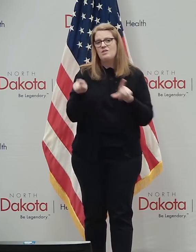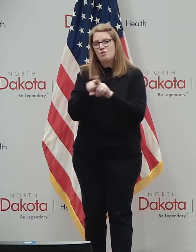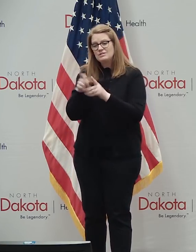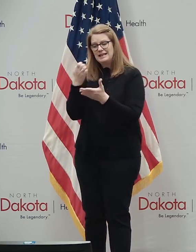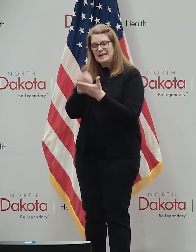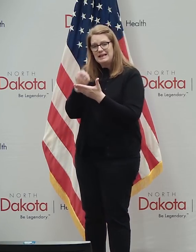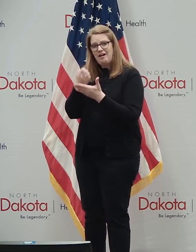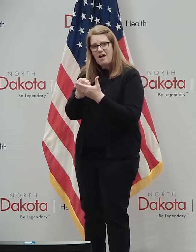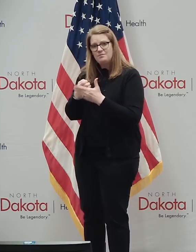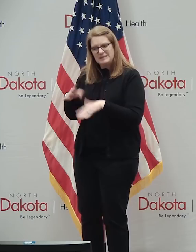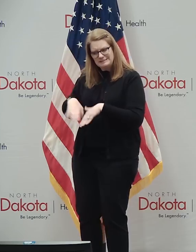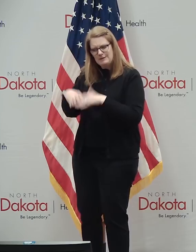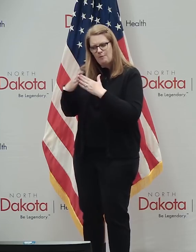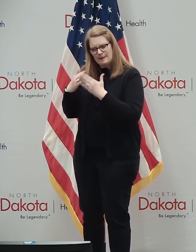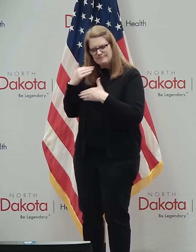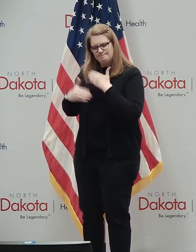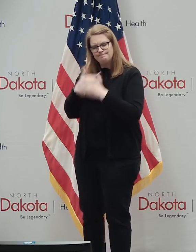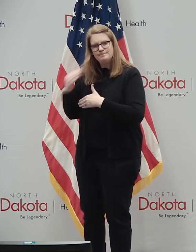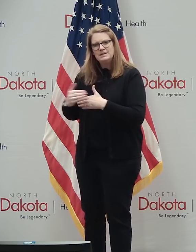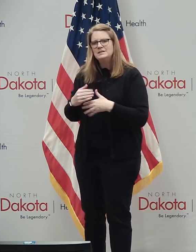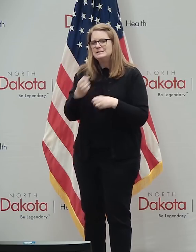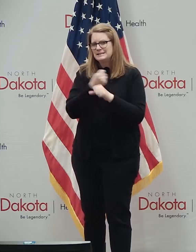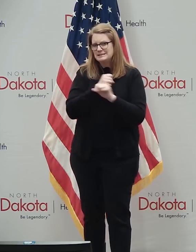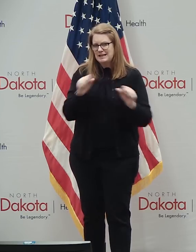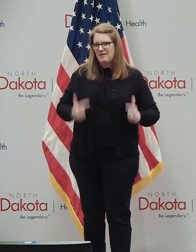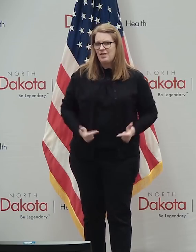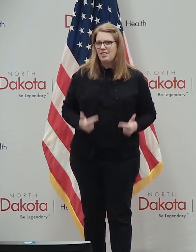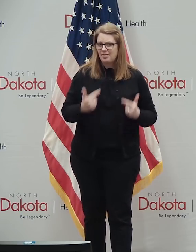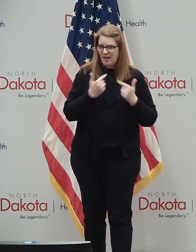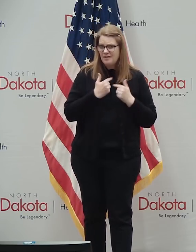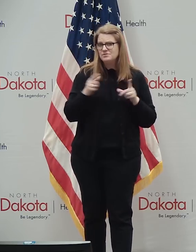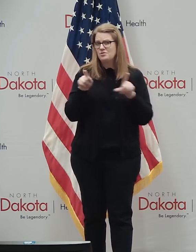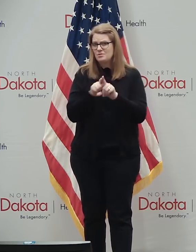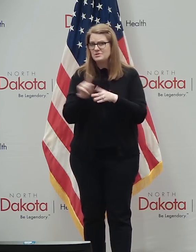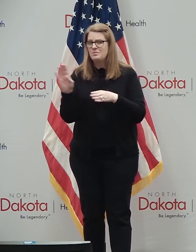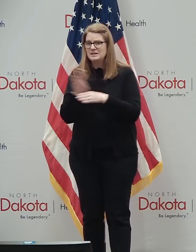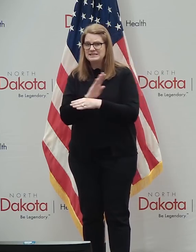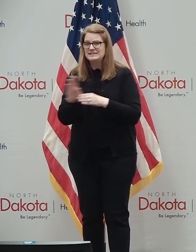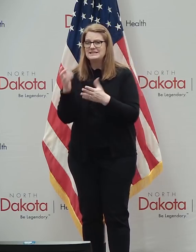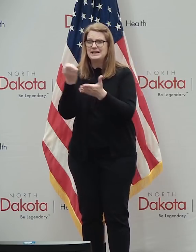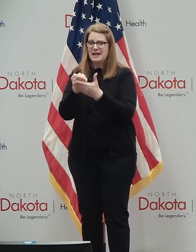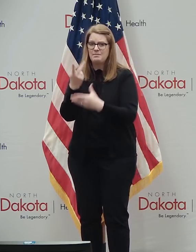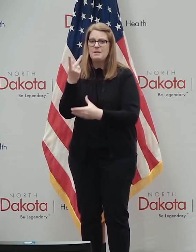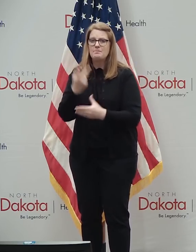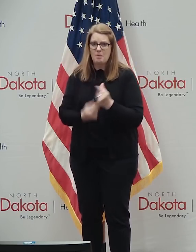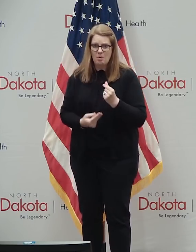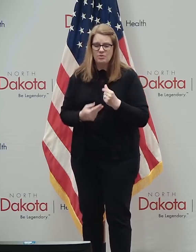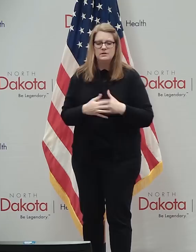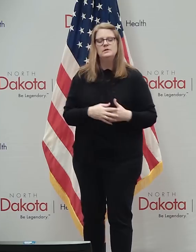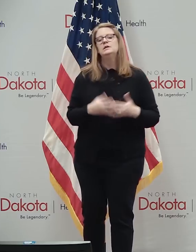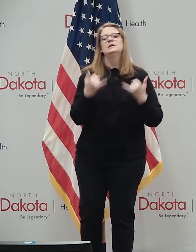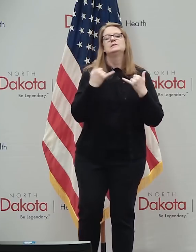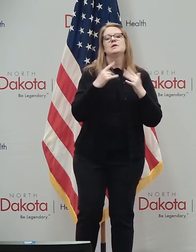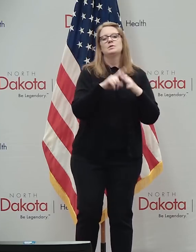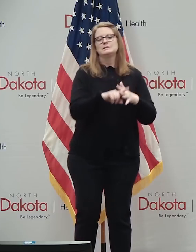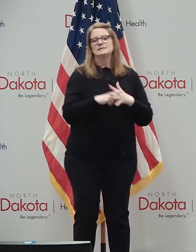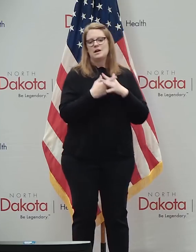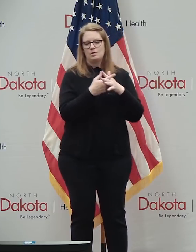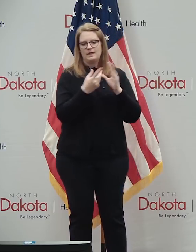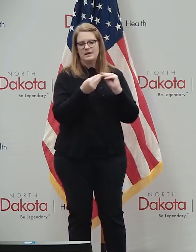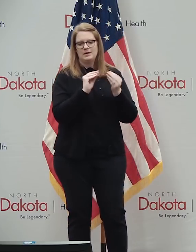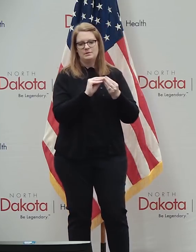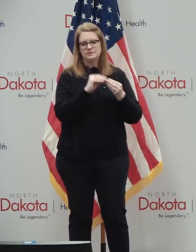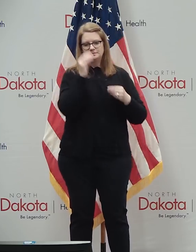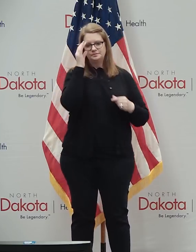and livelihoods. And so with that thought, we will head into today's numbers.